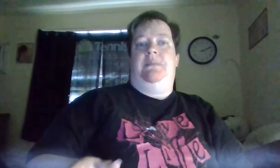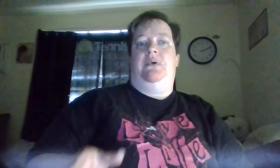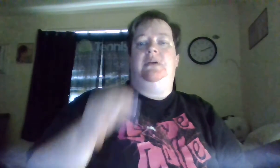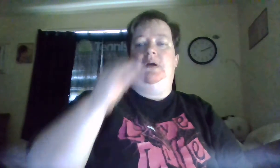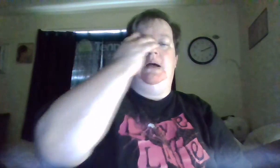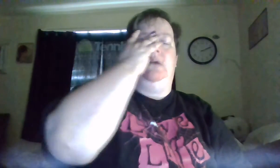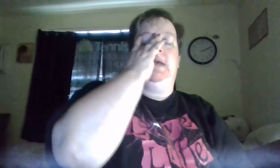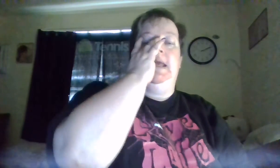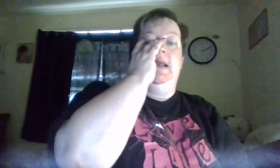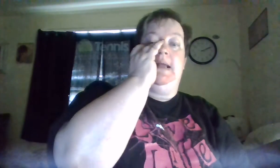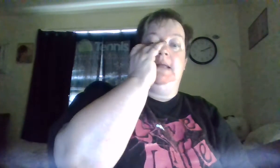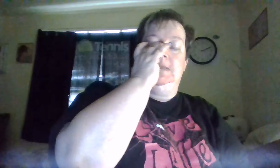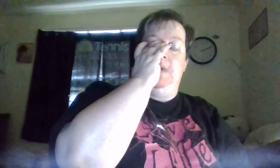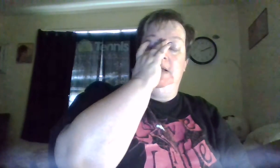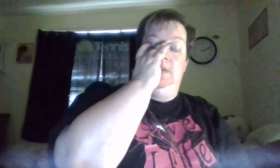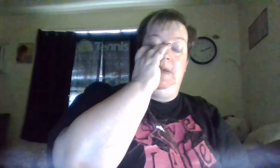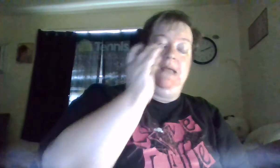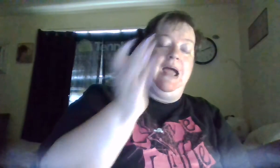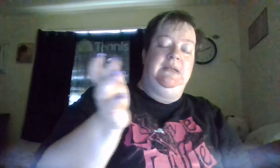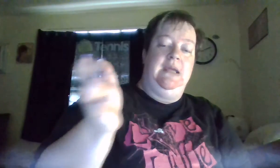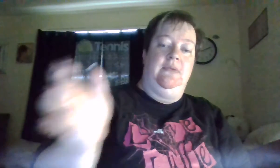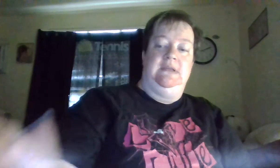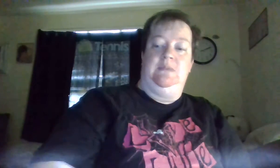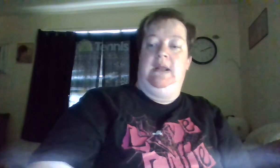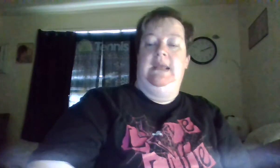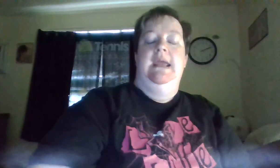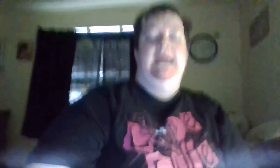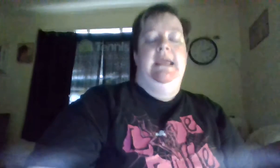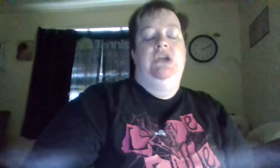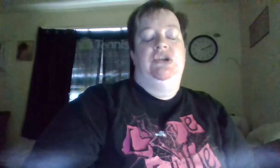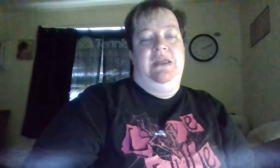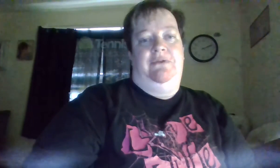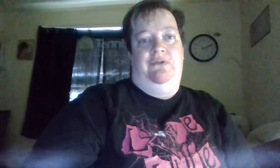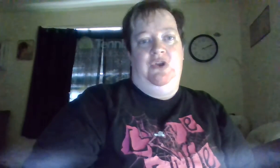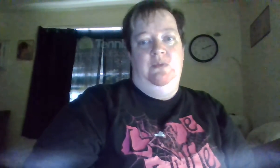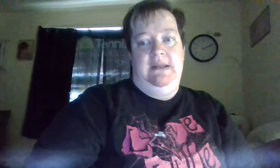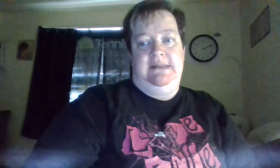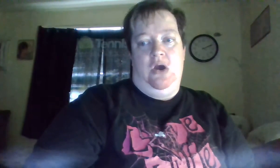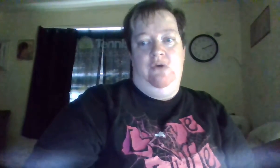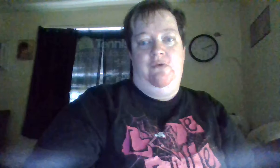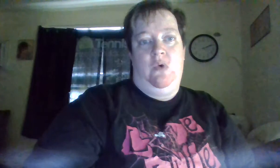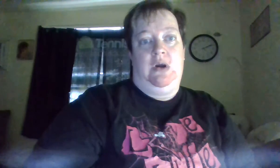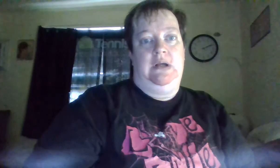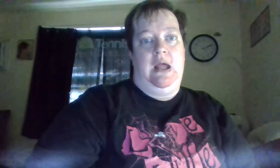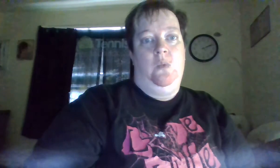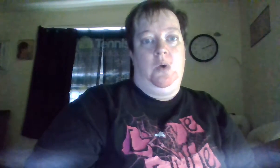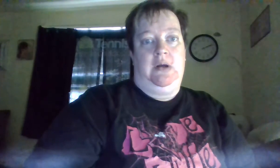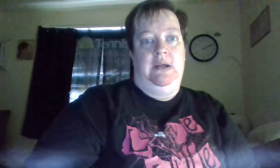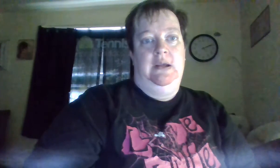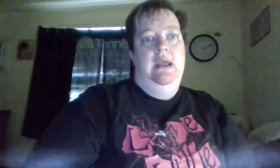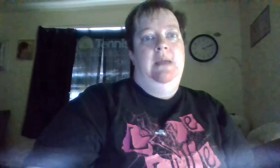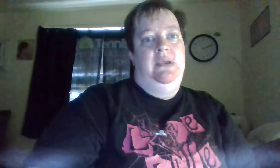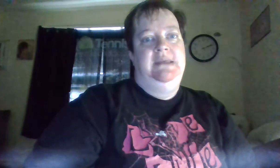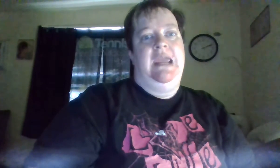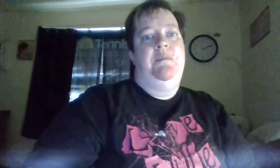incredible. Ricky and I got to spend a little bit of time together this morning. He just left a few minutes ago for work. Please keep him